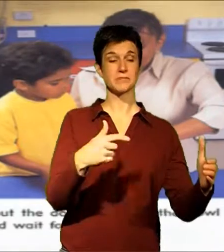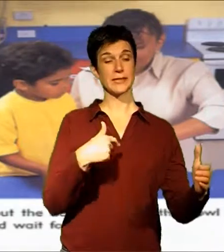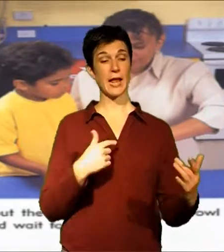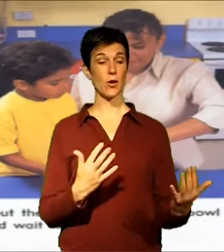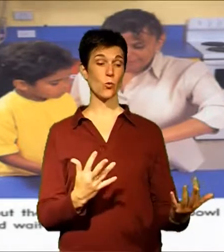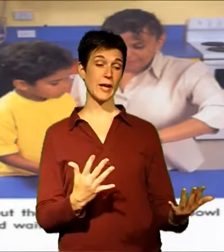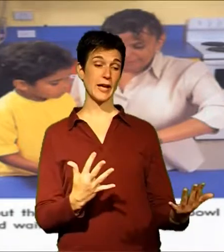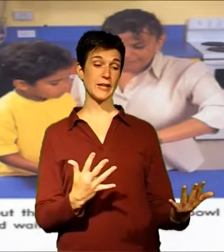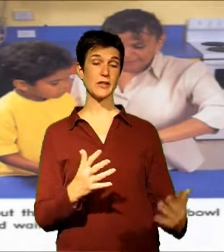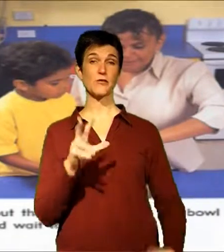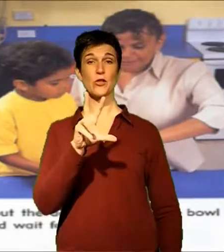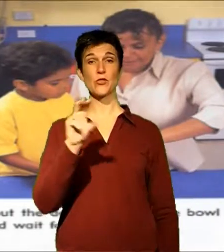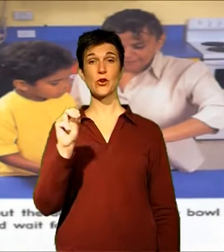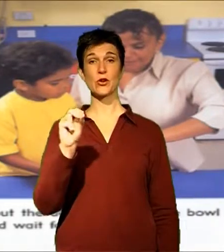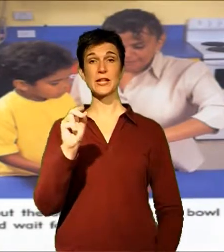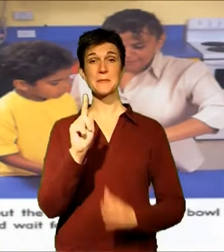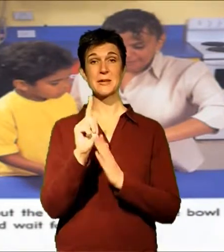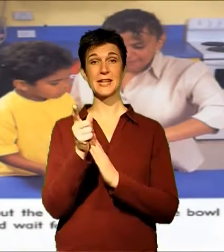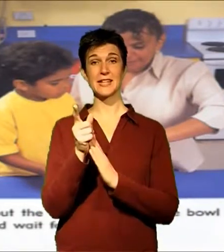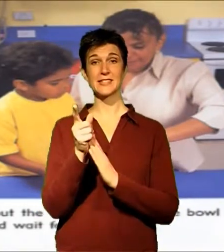and wait for 30 minutes.